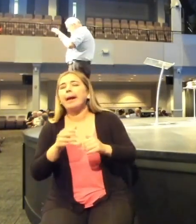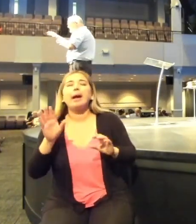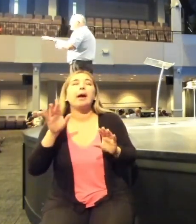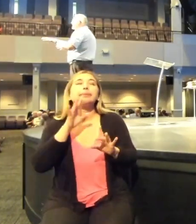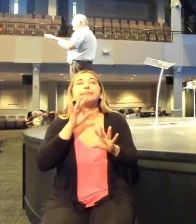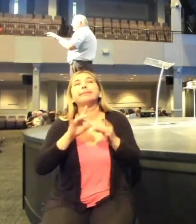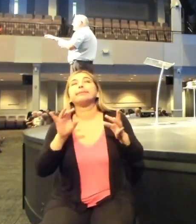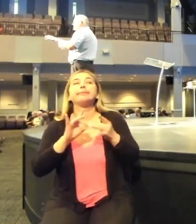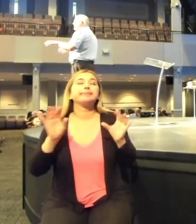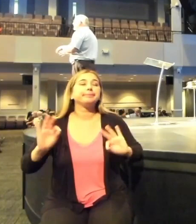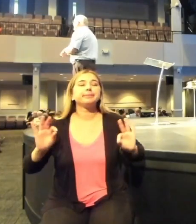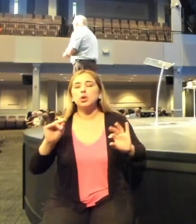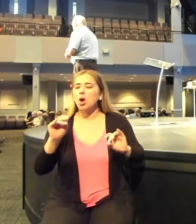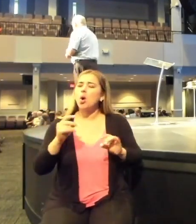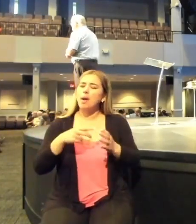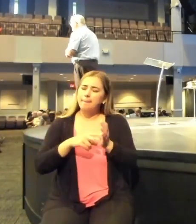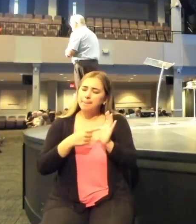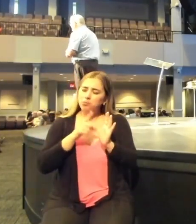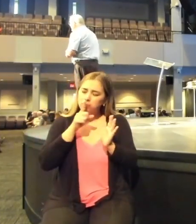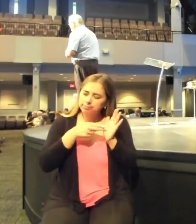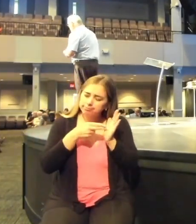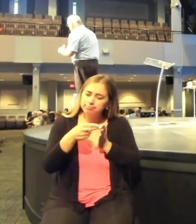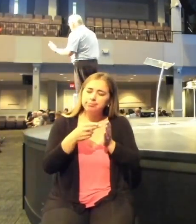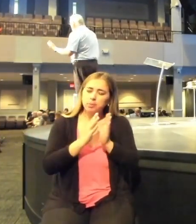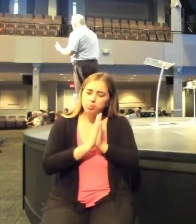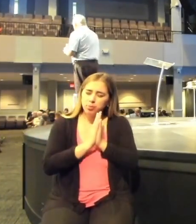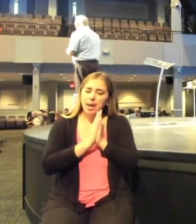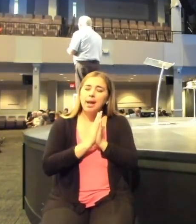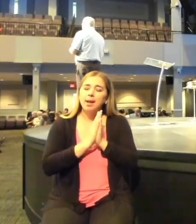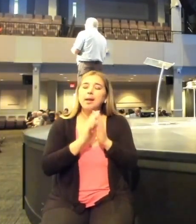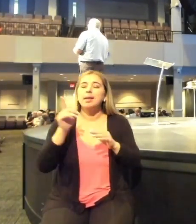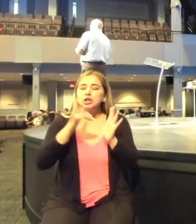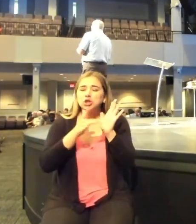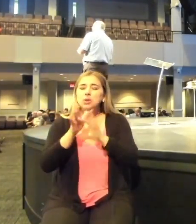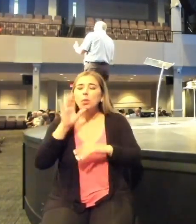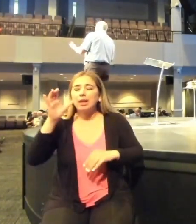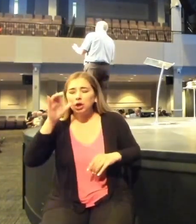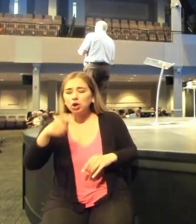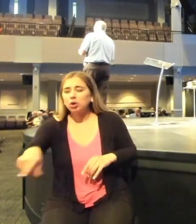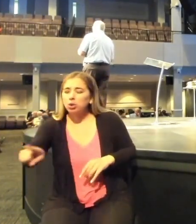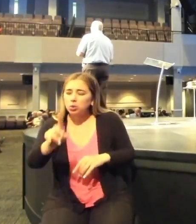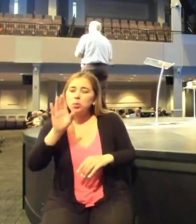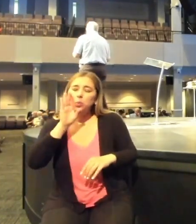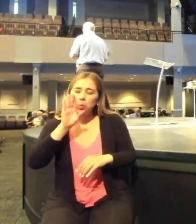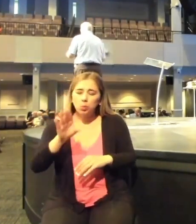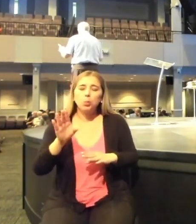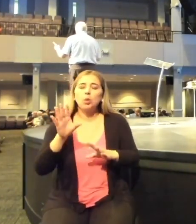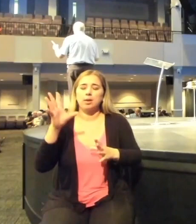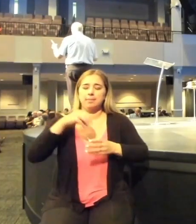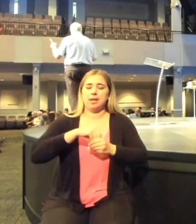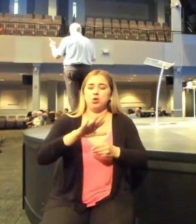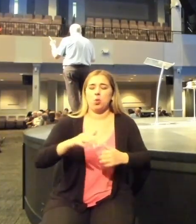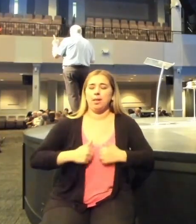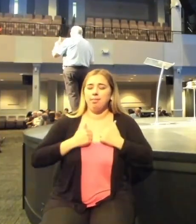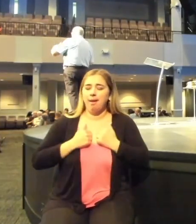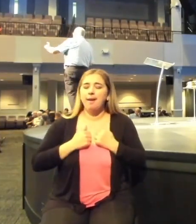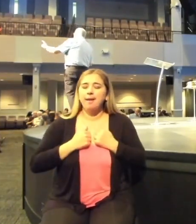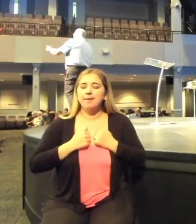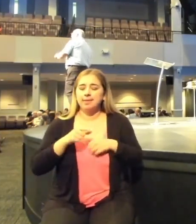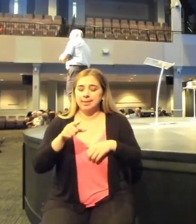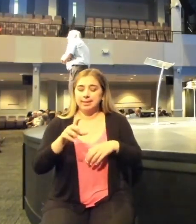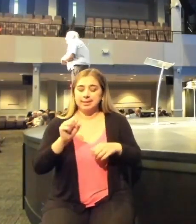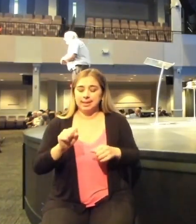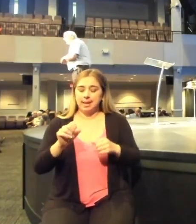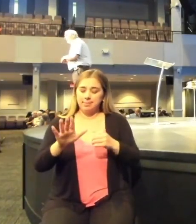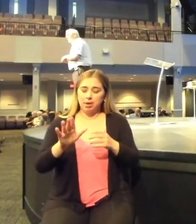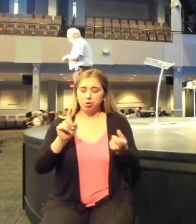about sincerely, pray this prayer with me right now. Jesus will hear you. He'll come into your life. And this can be your